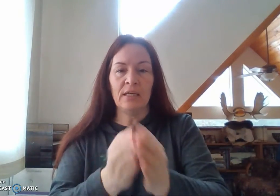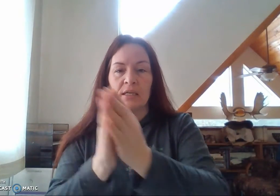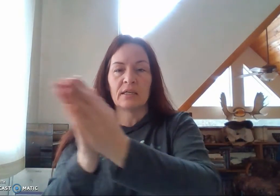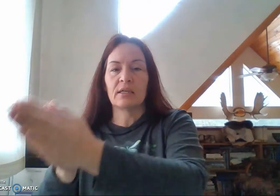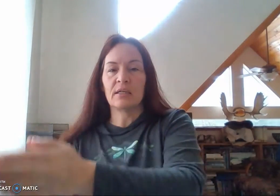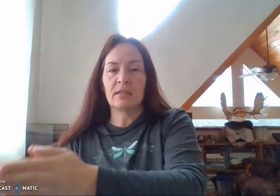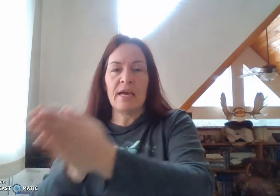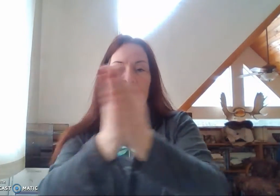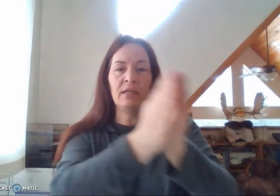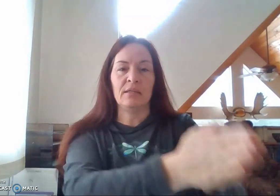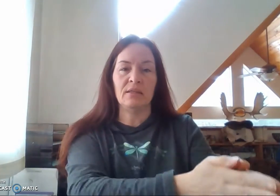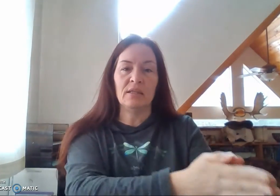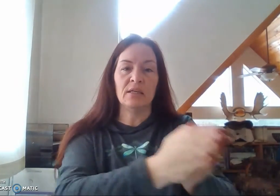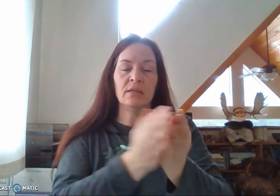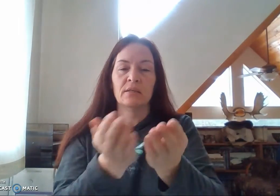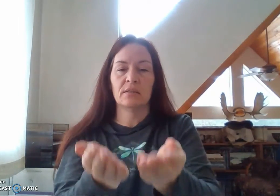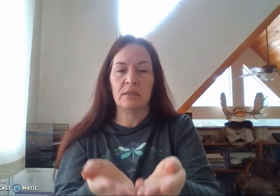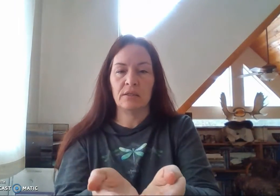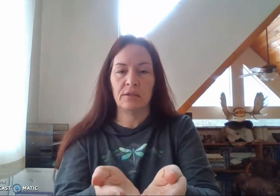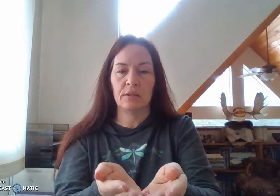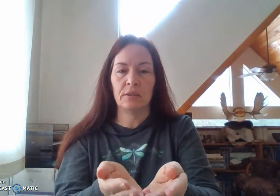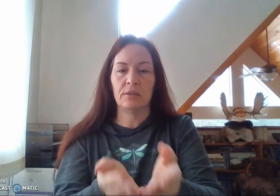Gladly, gladly.